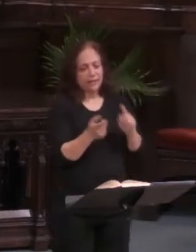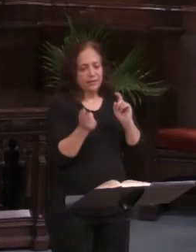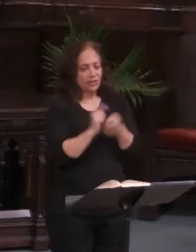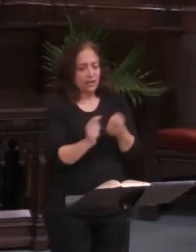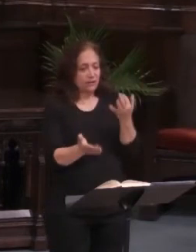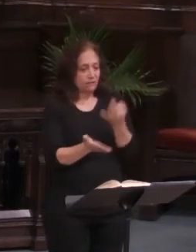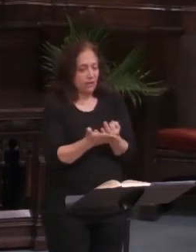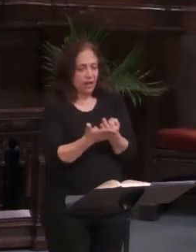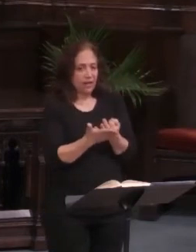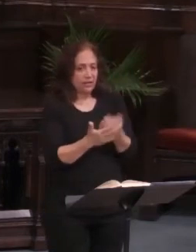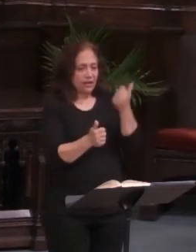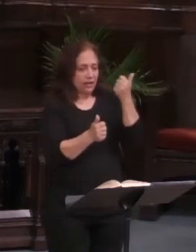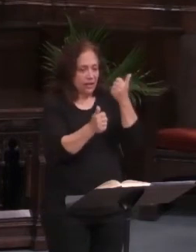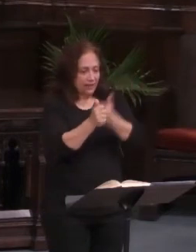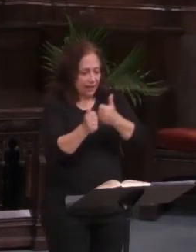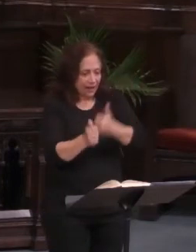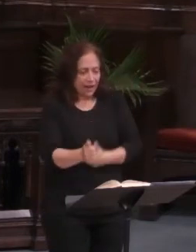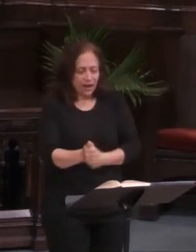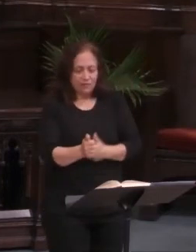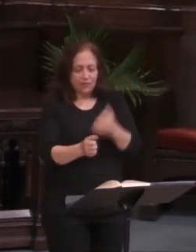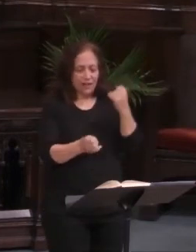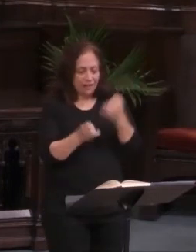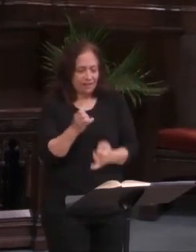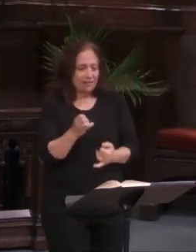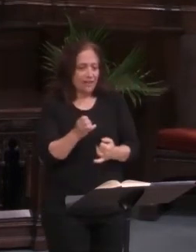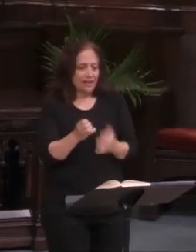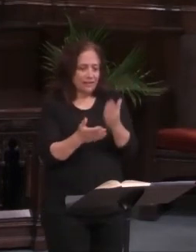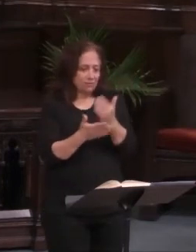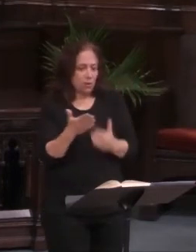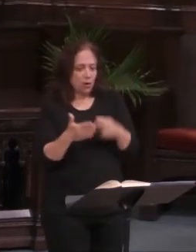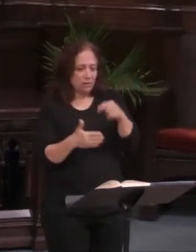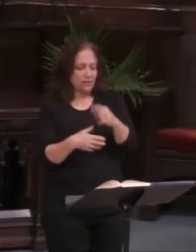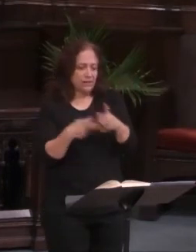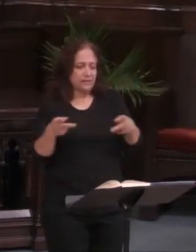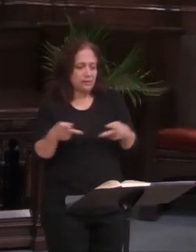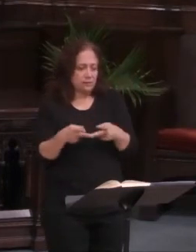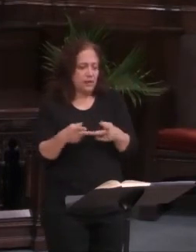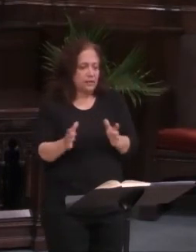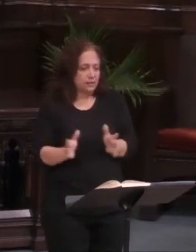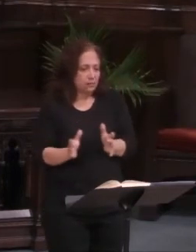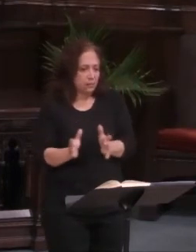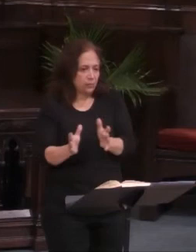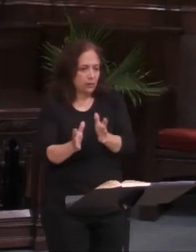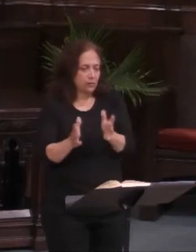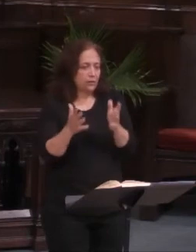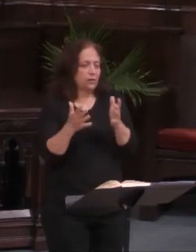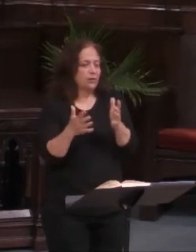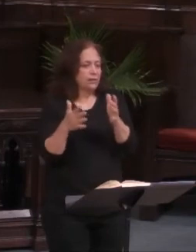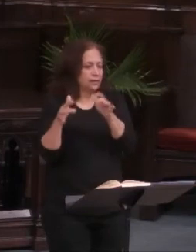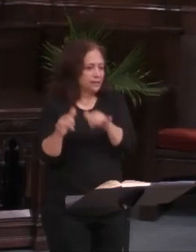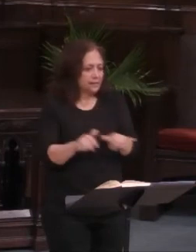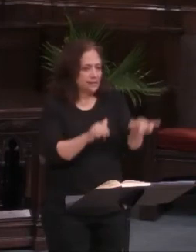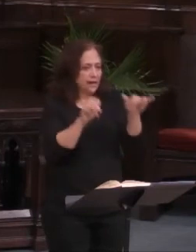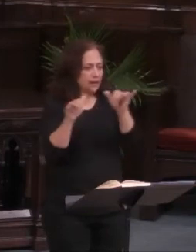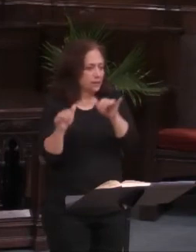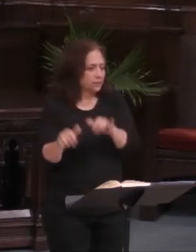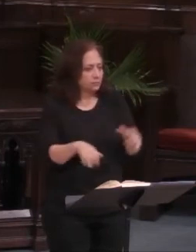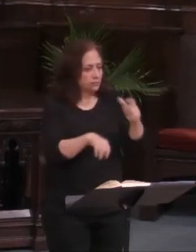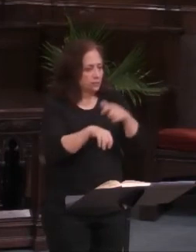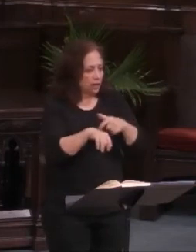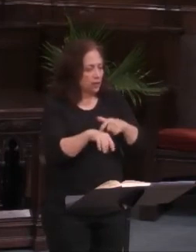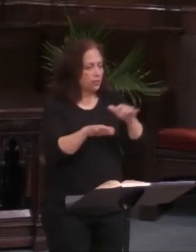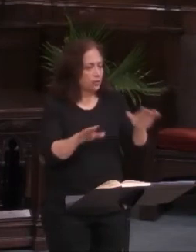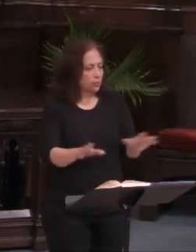every last atom of this place is pulsing in time with the rhythm of resurrection.